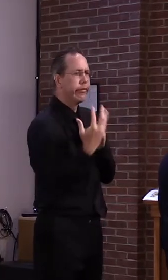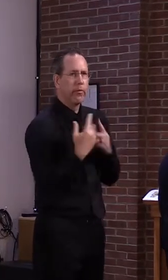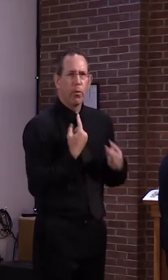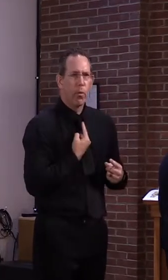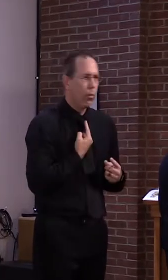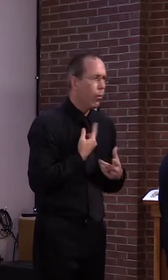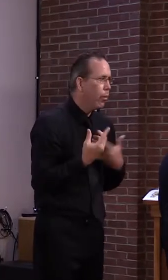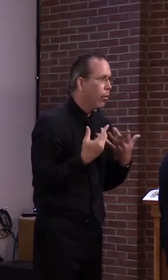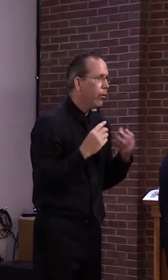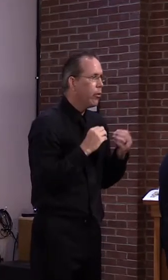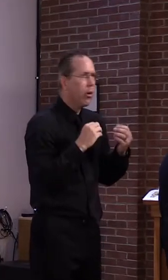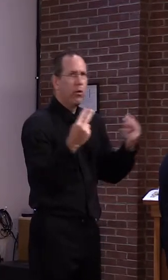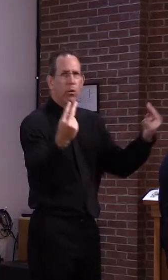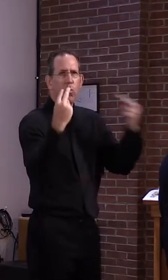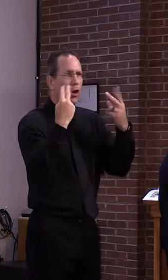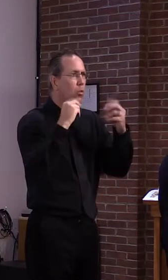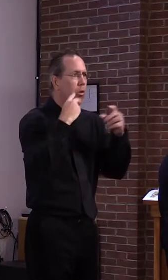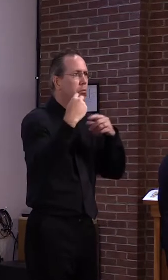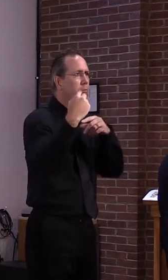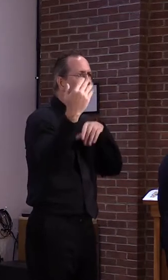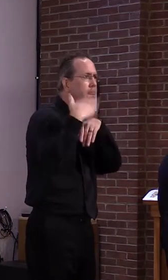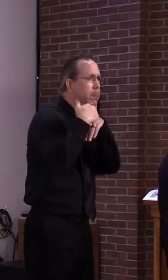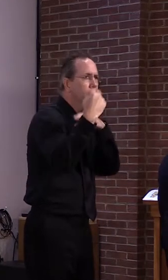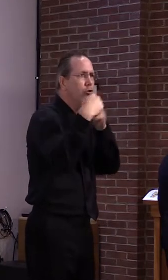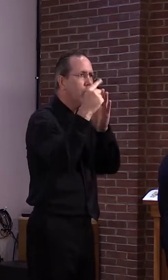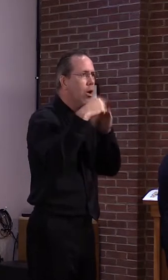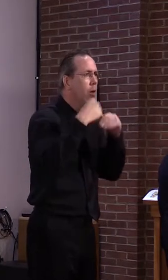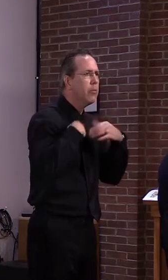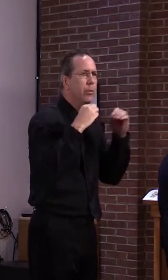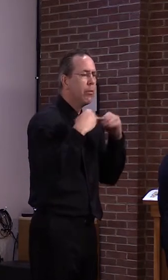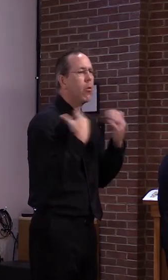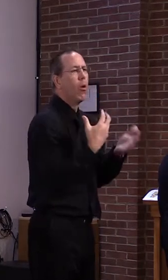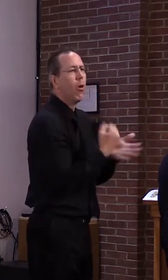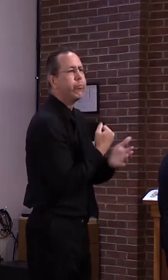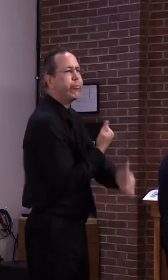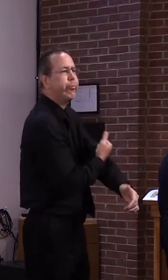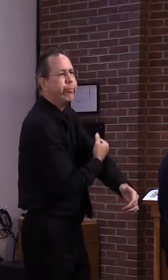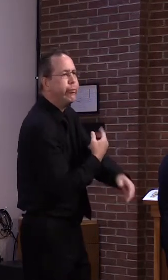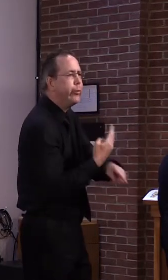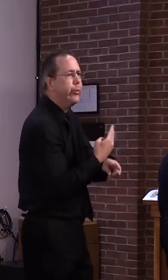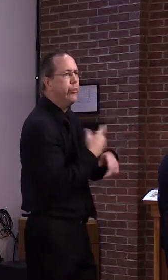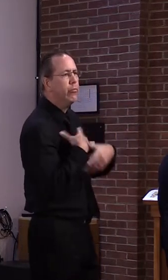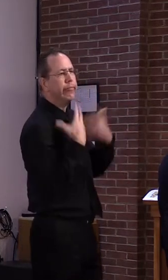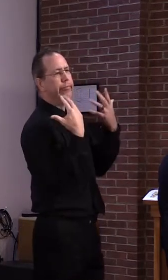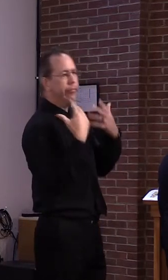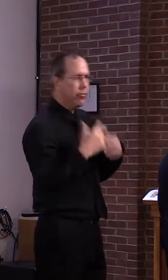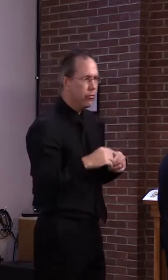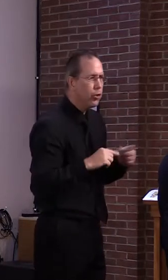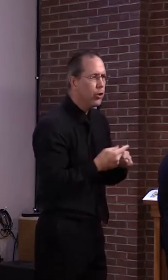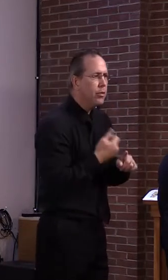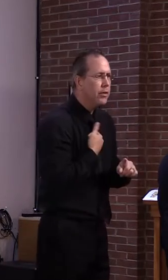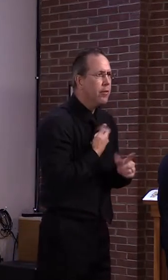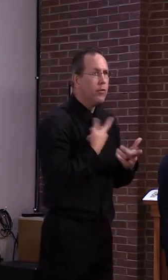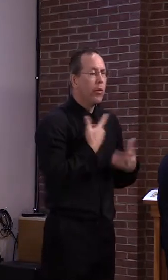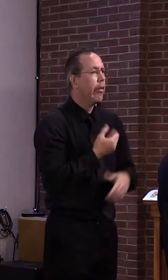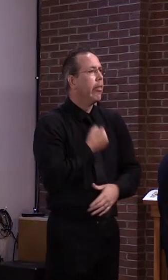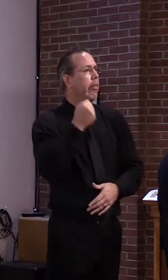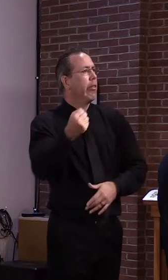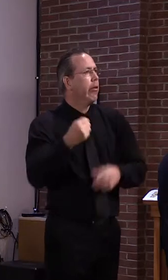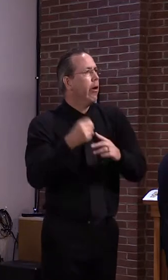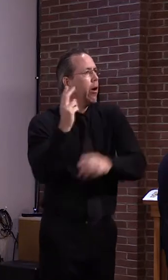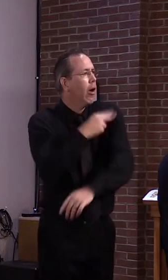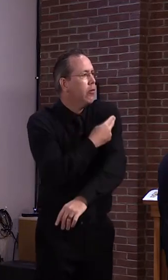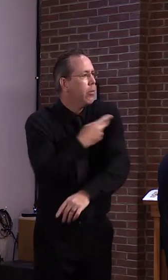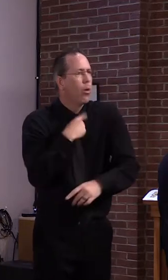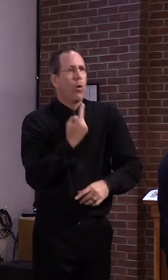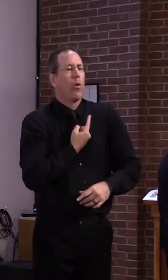witnessing injections, not having people aware of the fact that somebody's injecting something that could be lethal and being there to rescue them, if